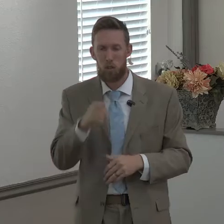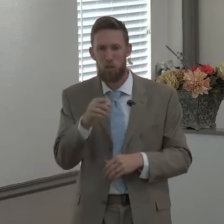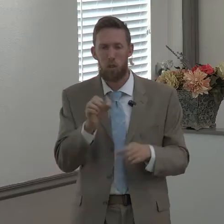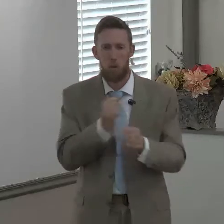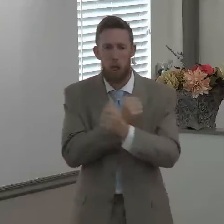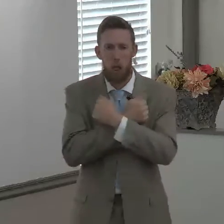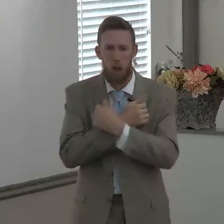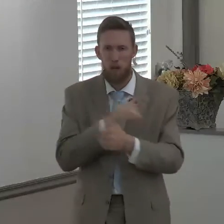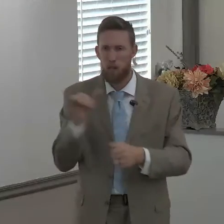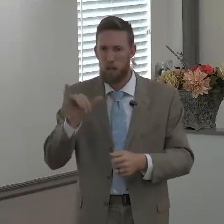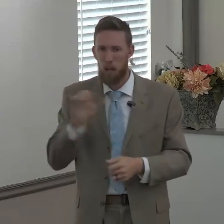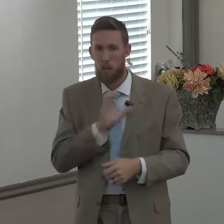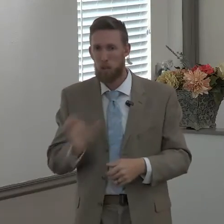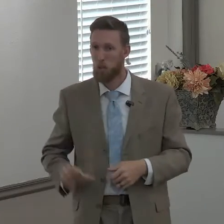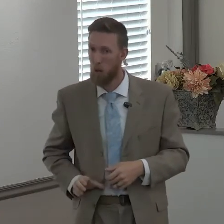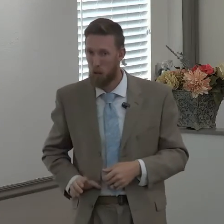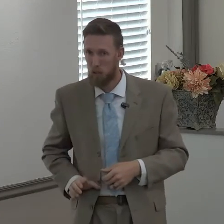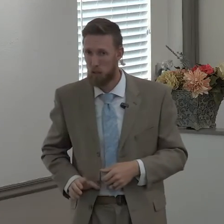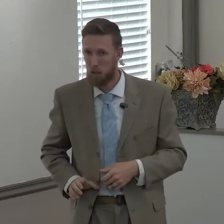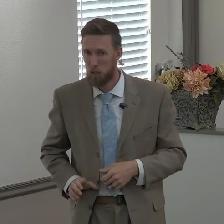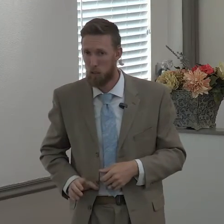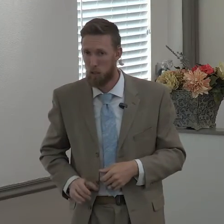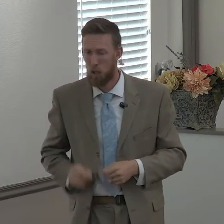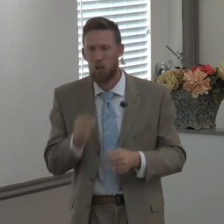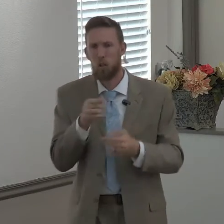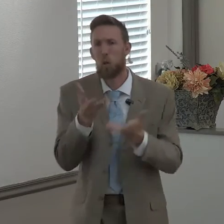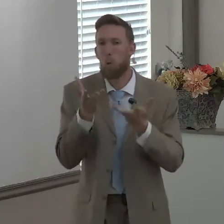these is Christ-like love.